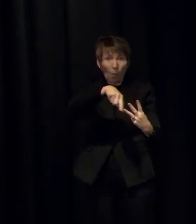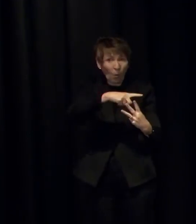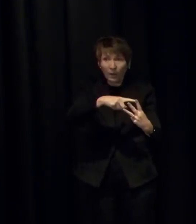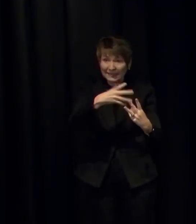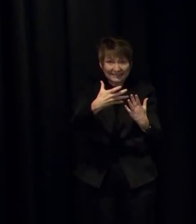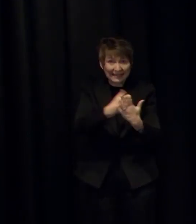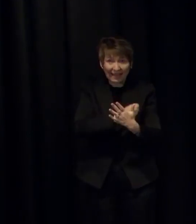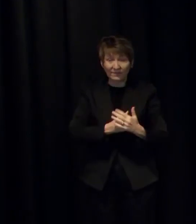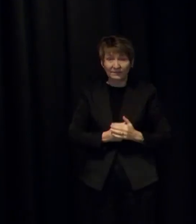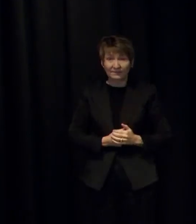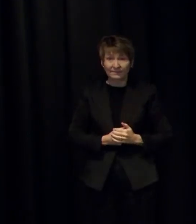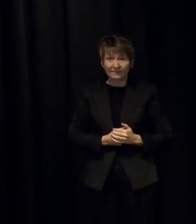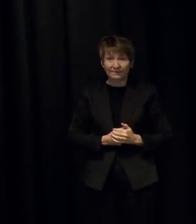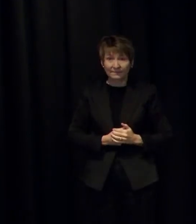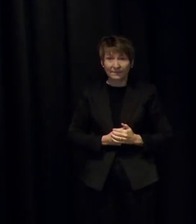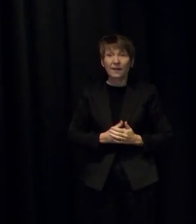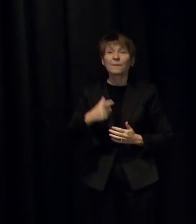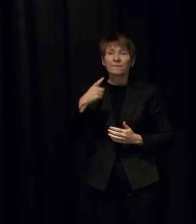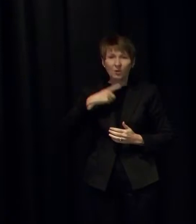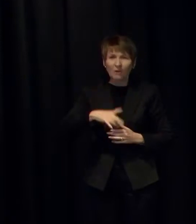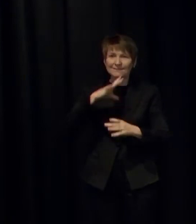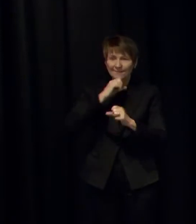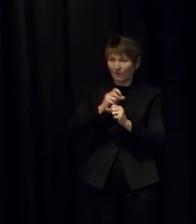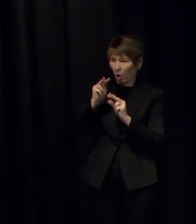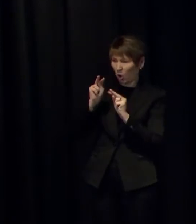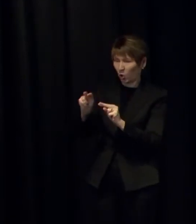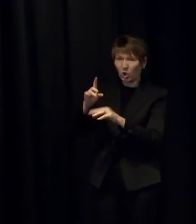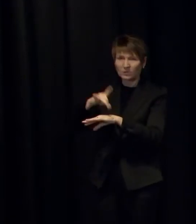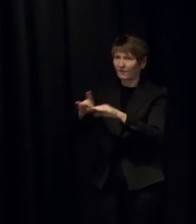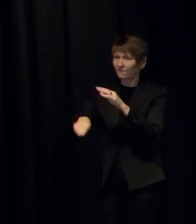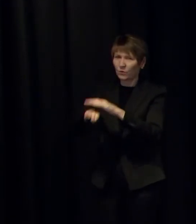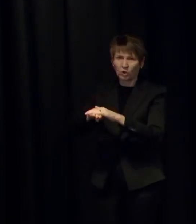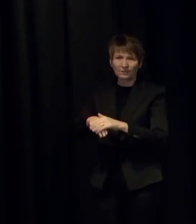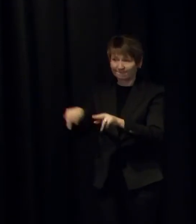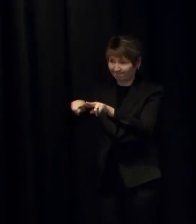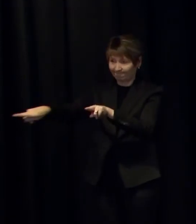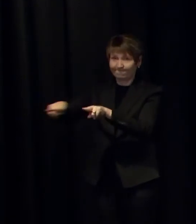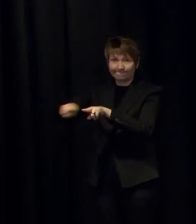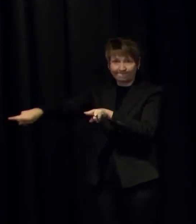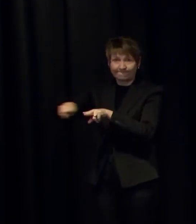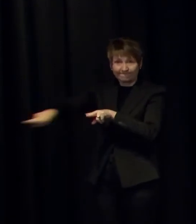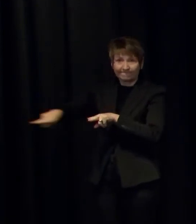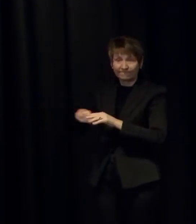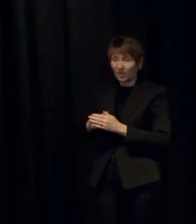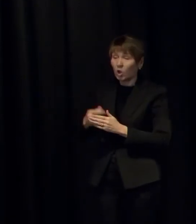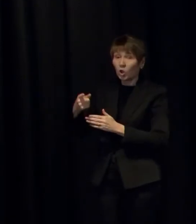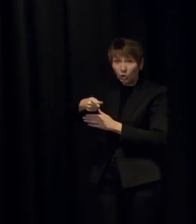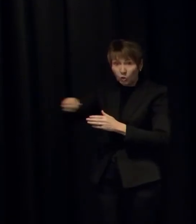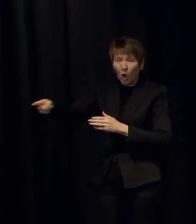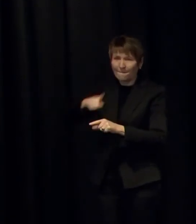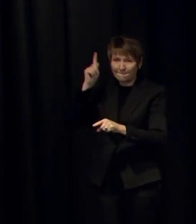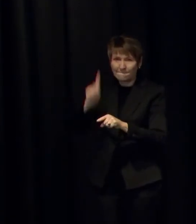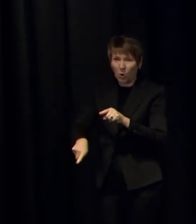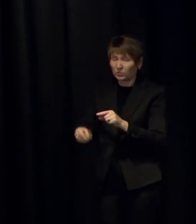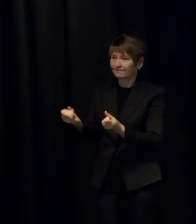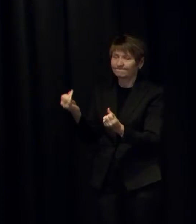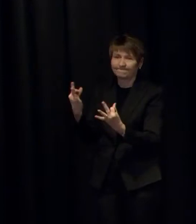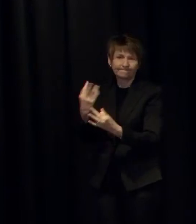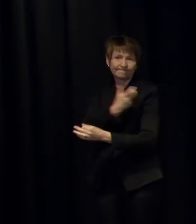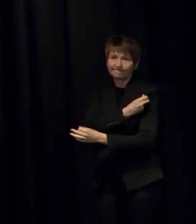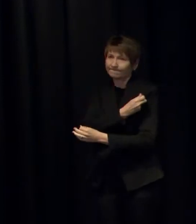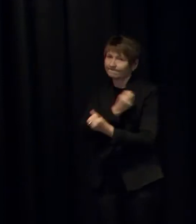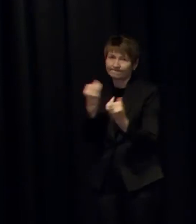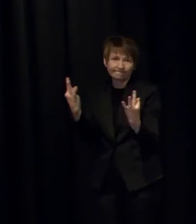Whatever motivates you beyond that, whether it's protecting yourself, your loved ones, getting your freedom back, opening the place up, whatever motivates